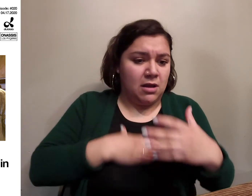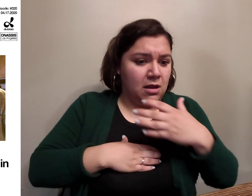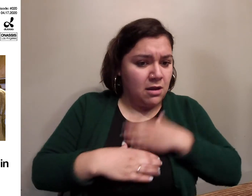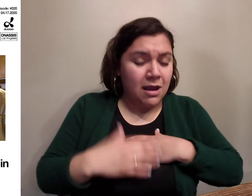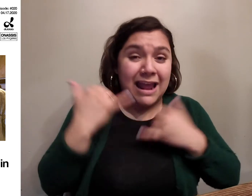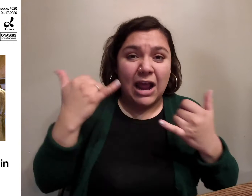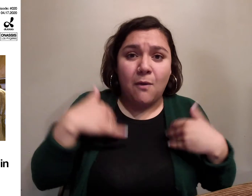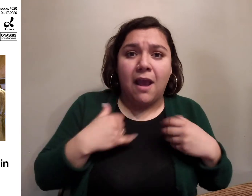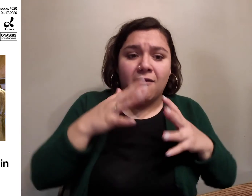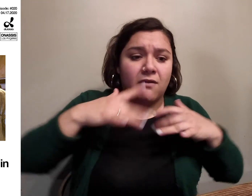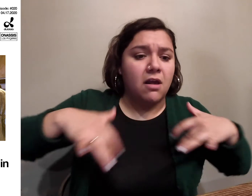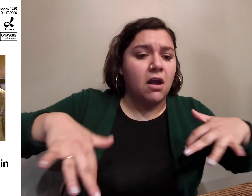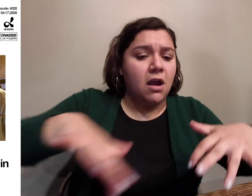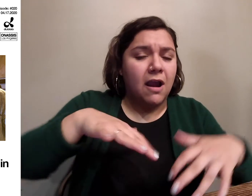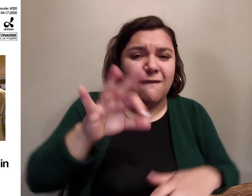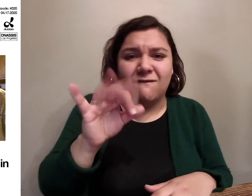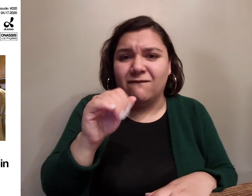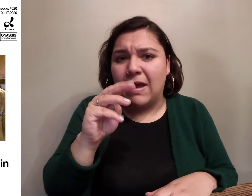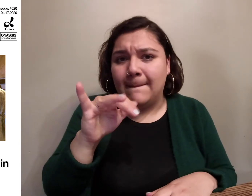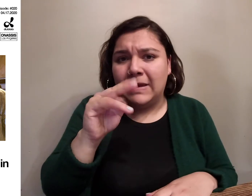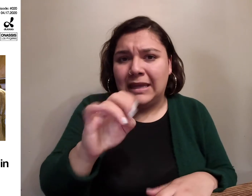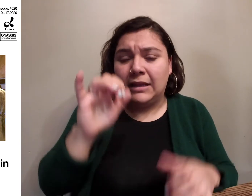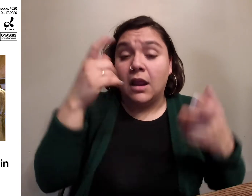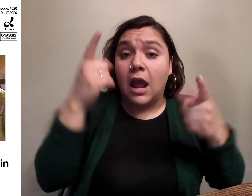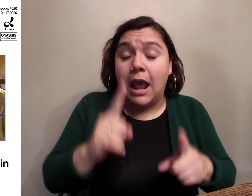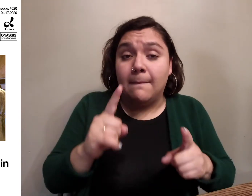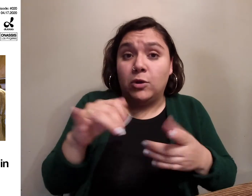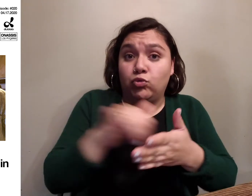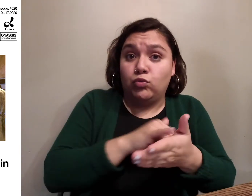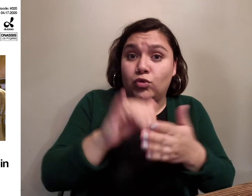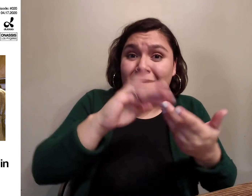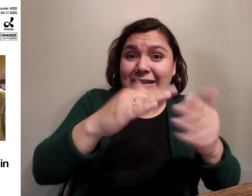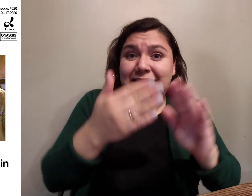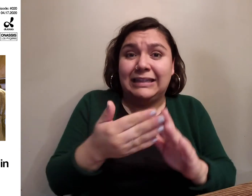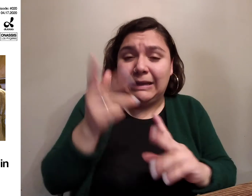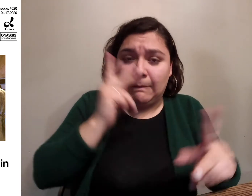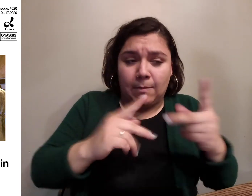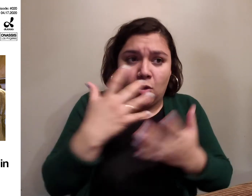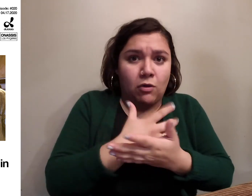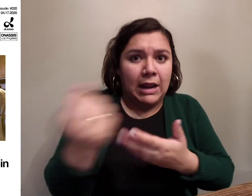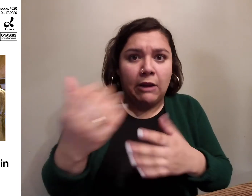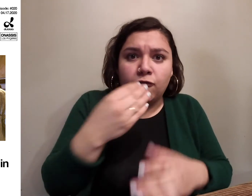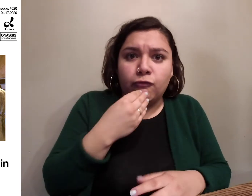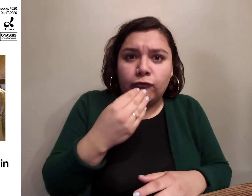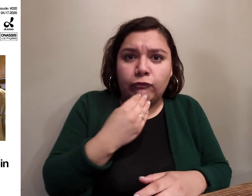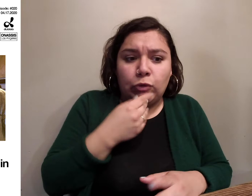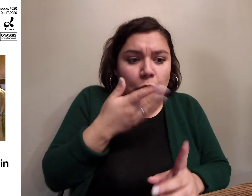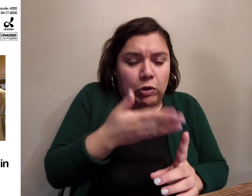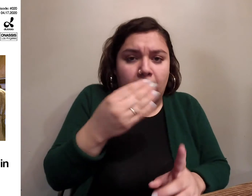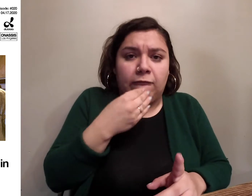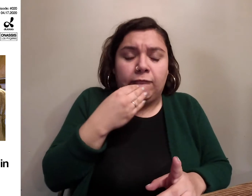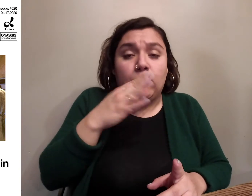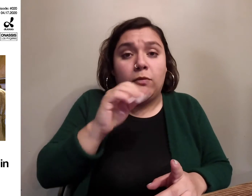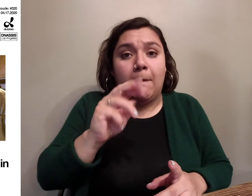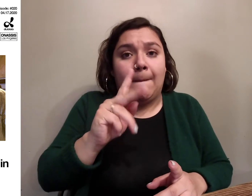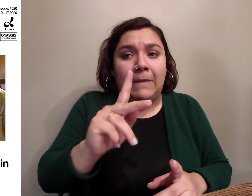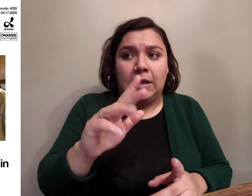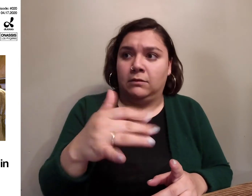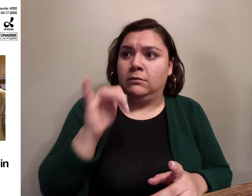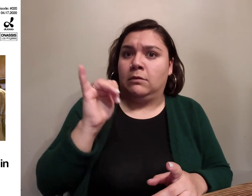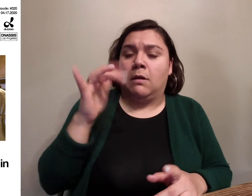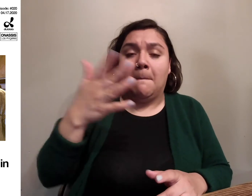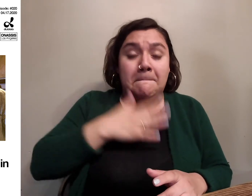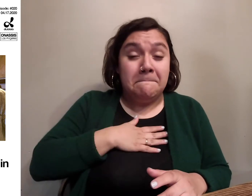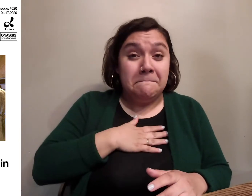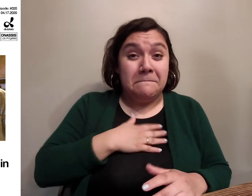York City, people are running out of food in food banks. So now I'm saying, like, wow, in my lifetime, I'm actually witnessing famine in the wealthiest country